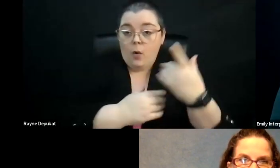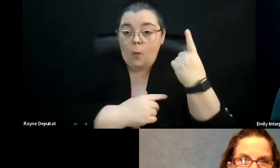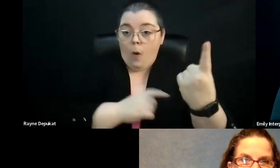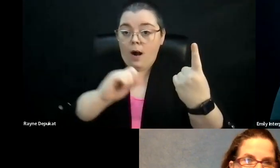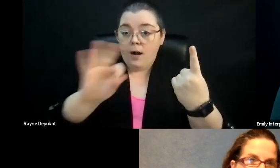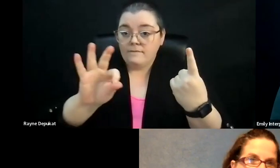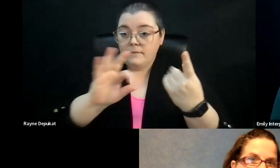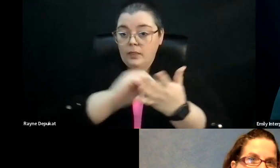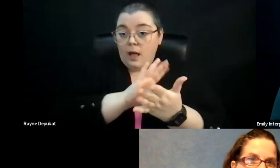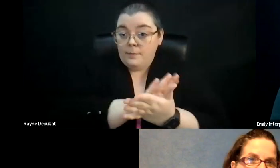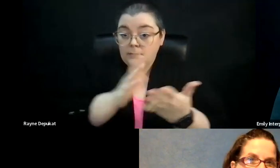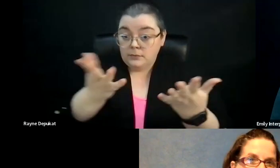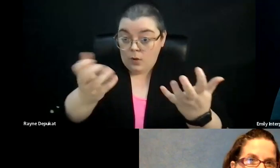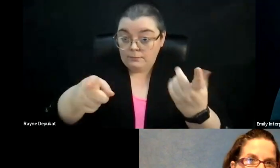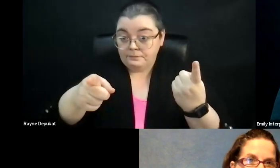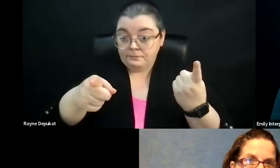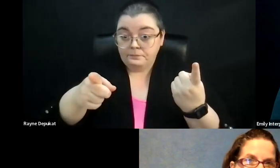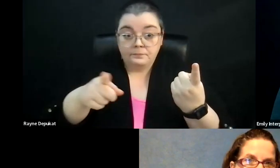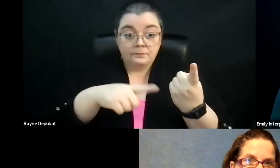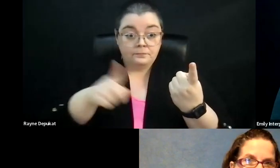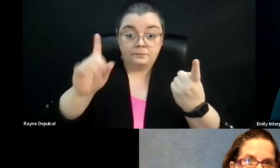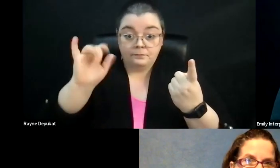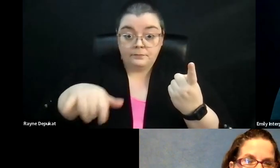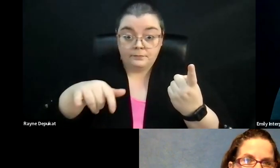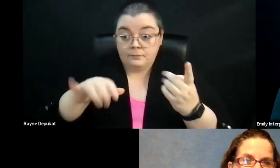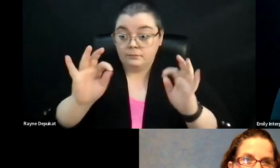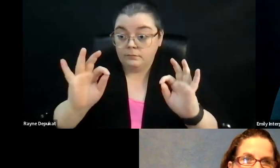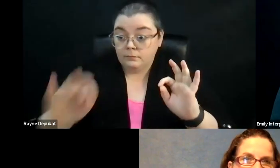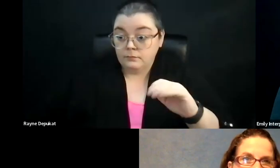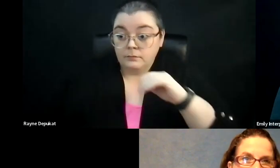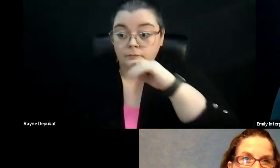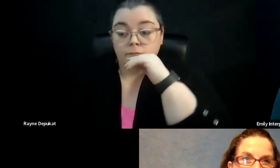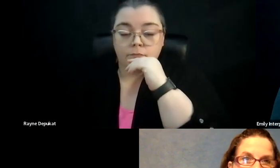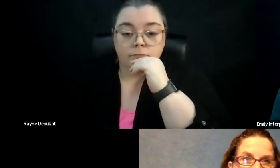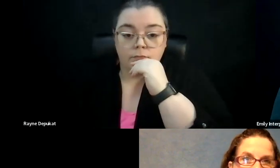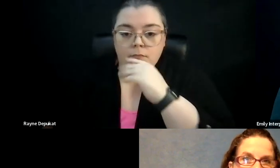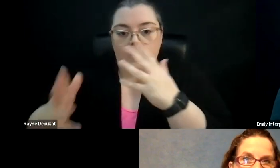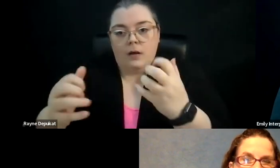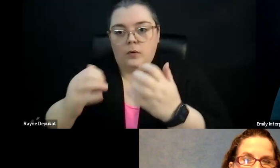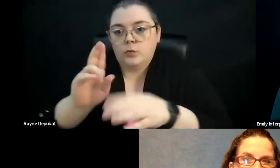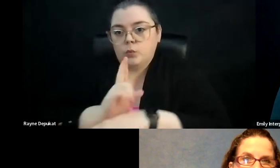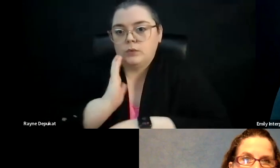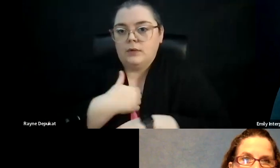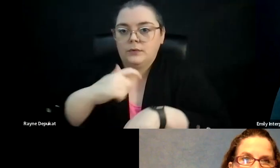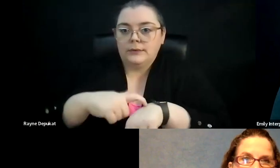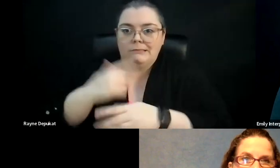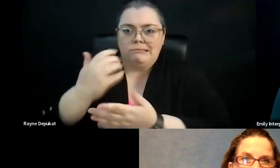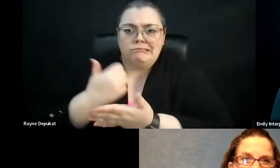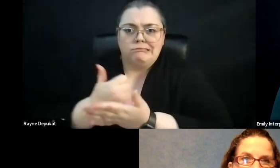So now I can share one of our documents. Is that what the group would like? Is that okay with everyone? I want to